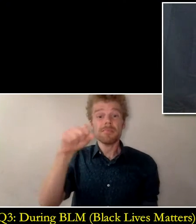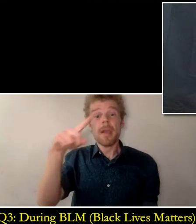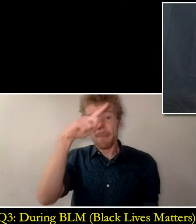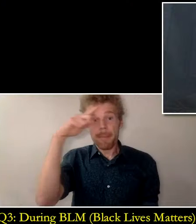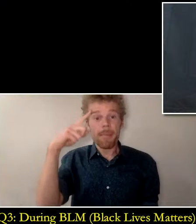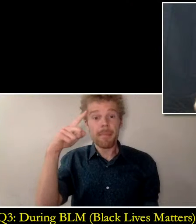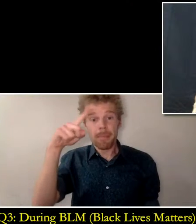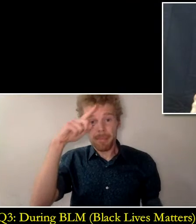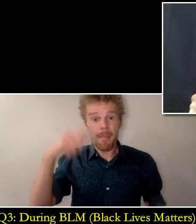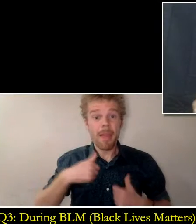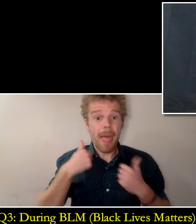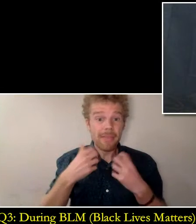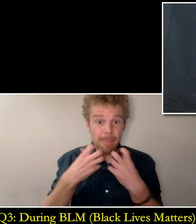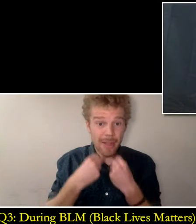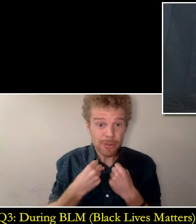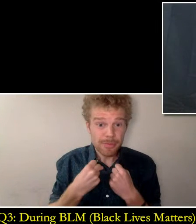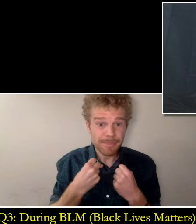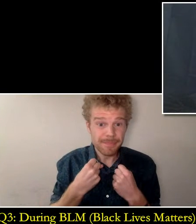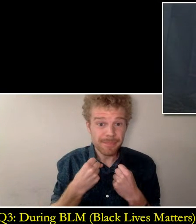Right?